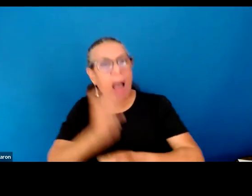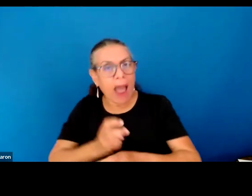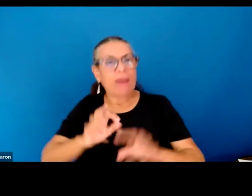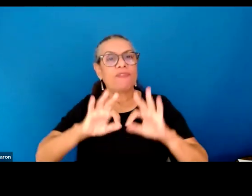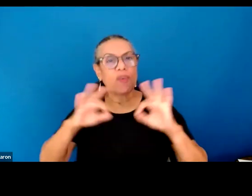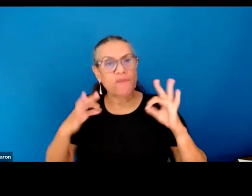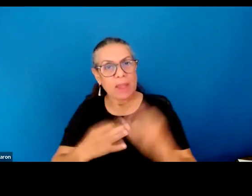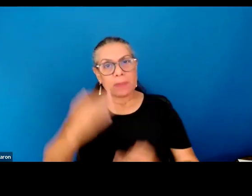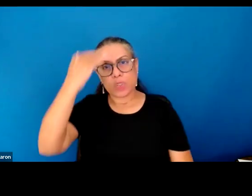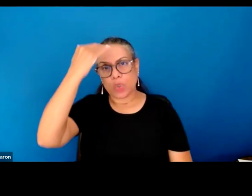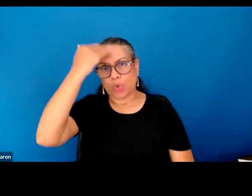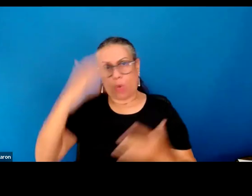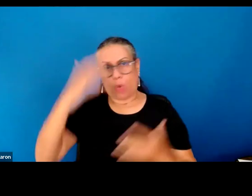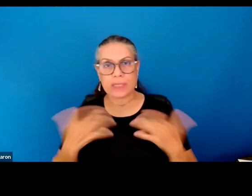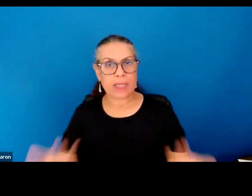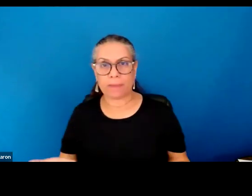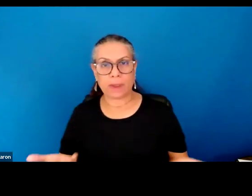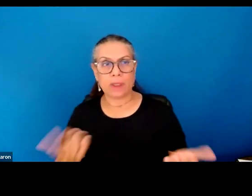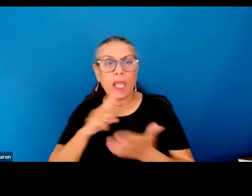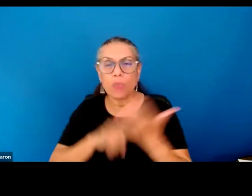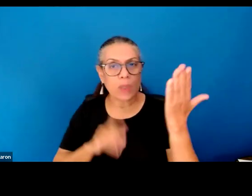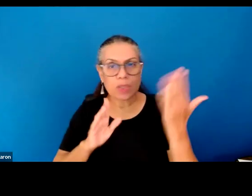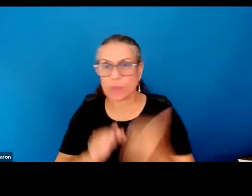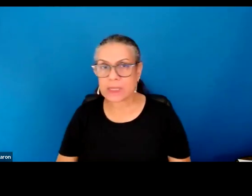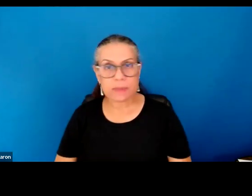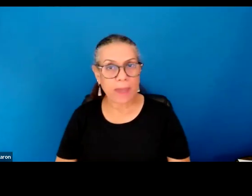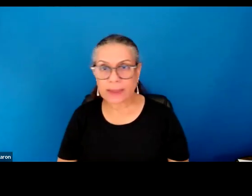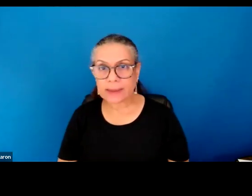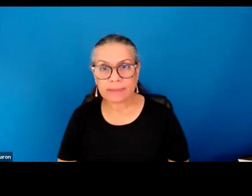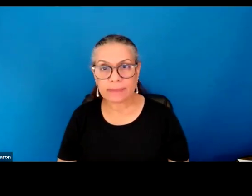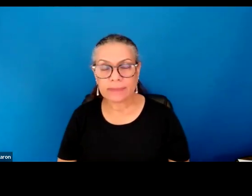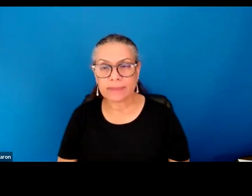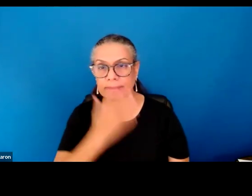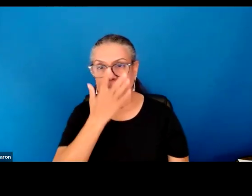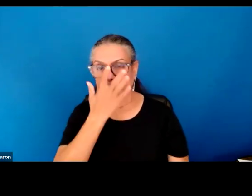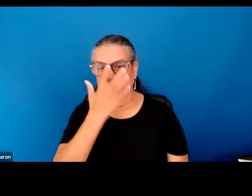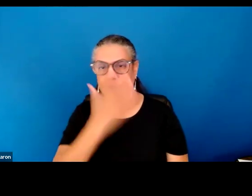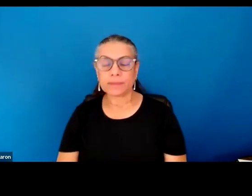know what to expect when their student is applying to an exam school.